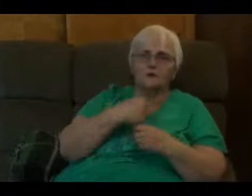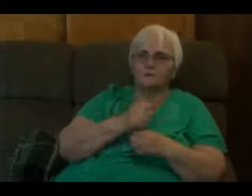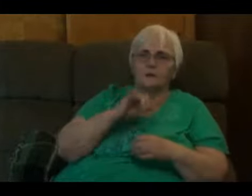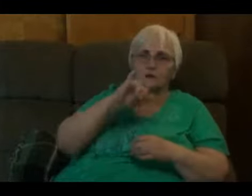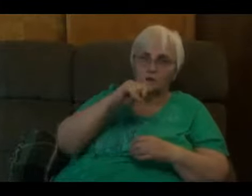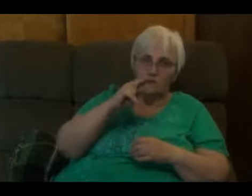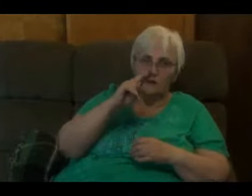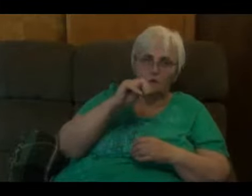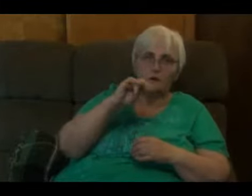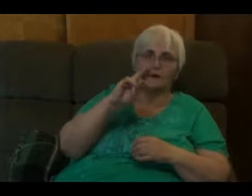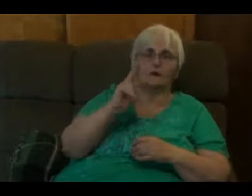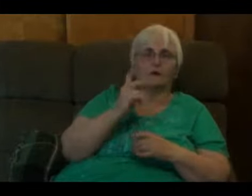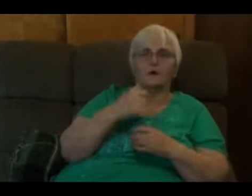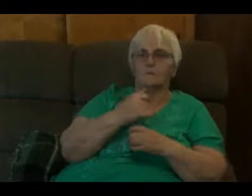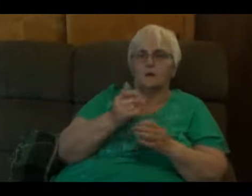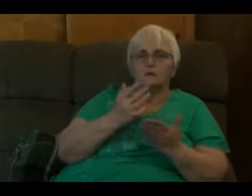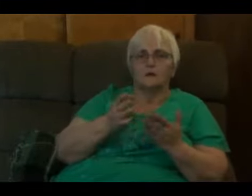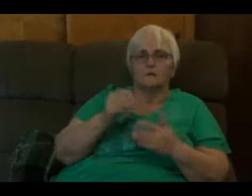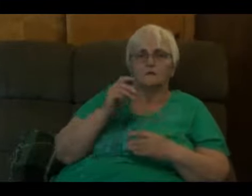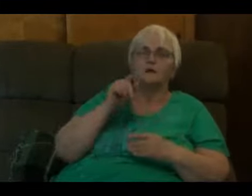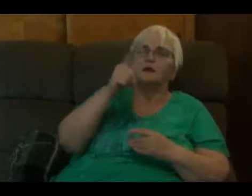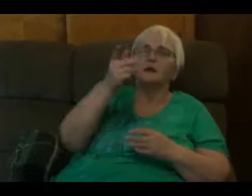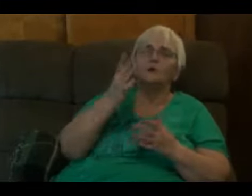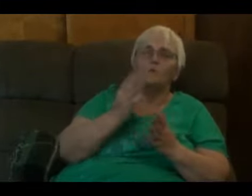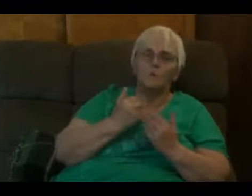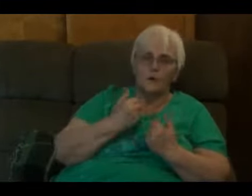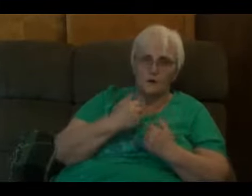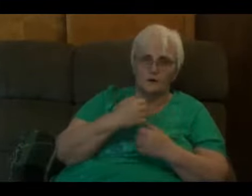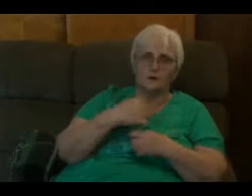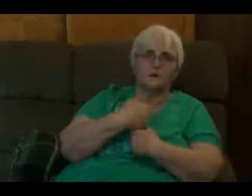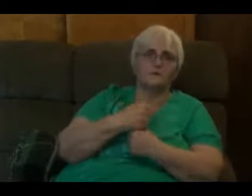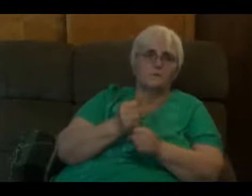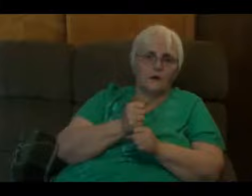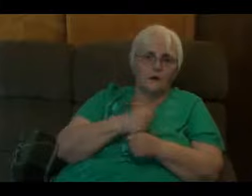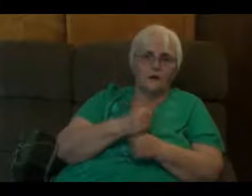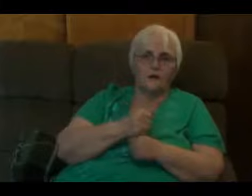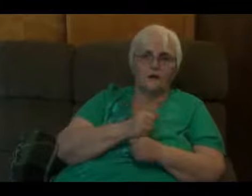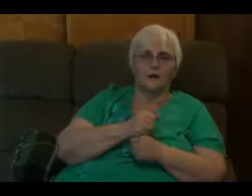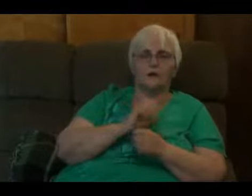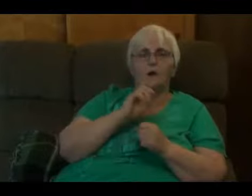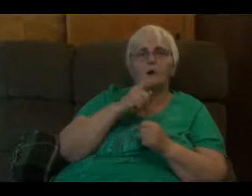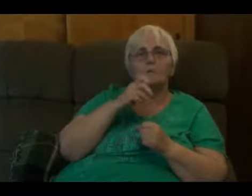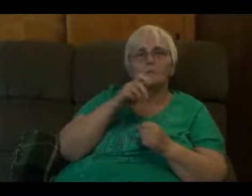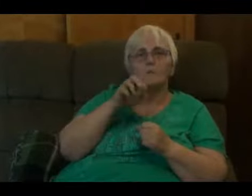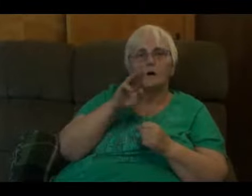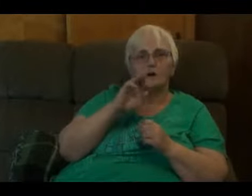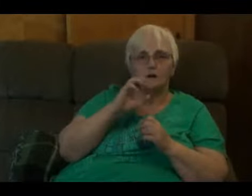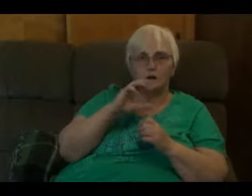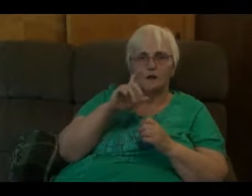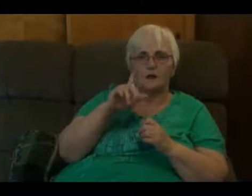God created something that He wanted to create. The old potter and clay analogy.